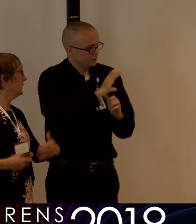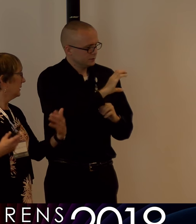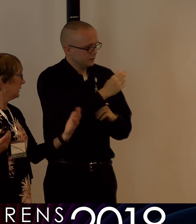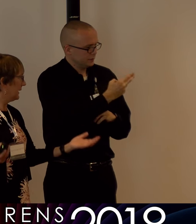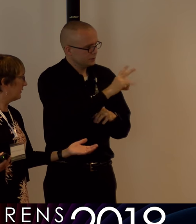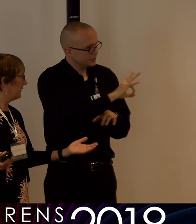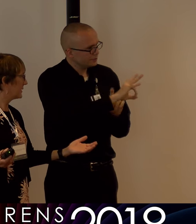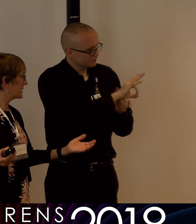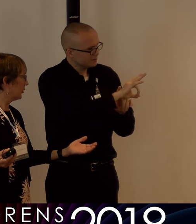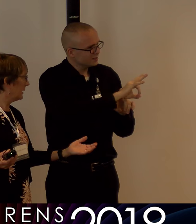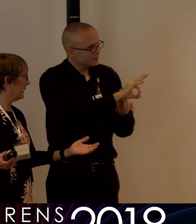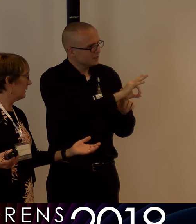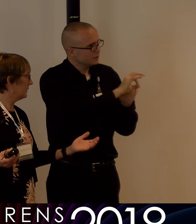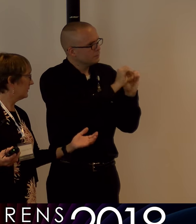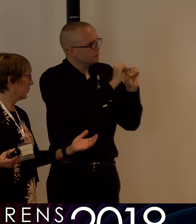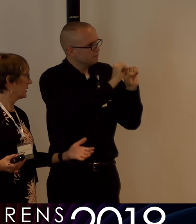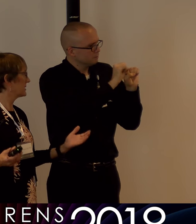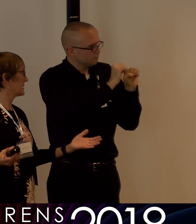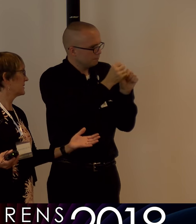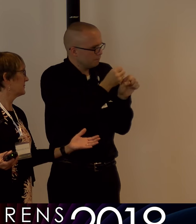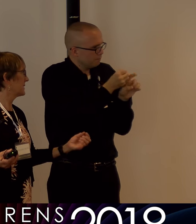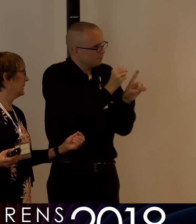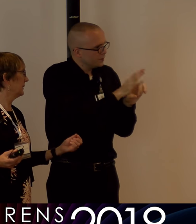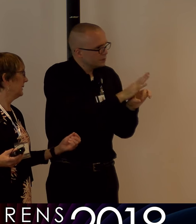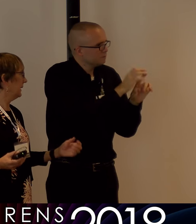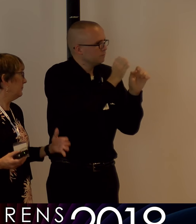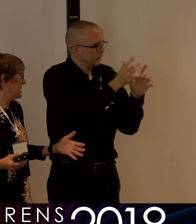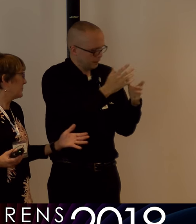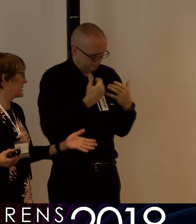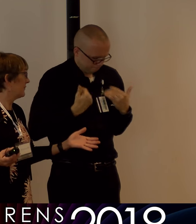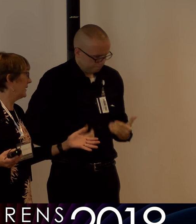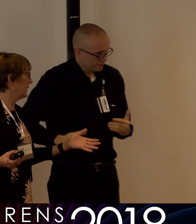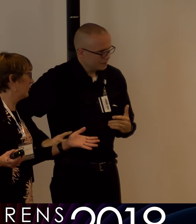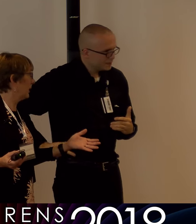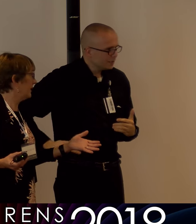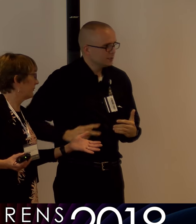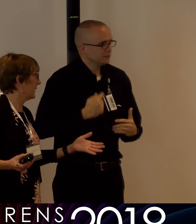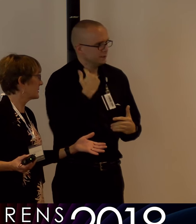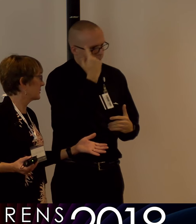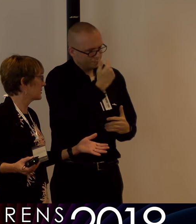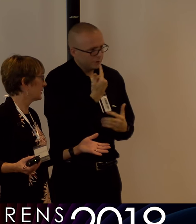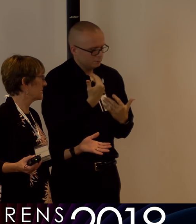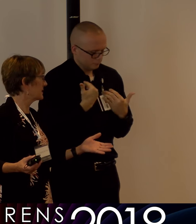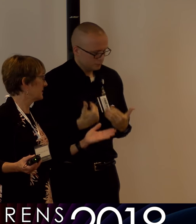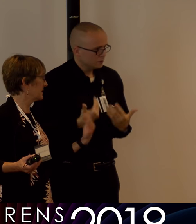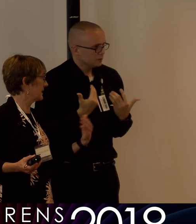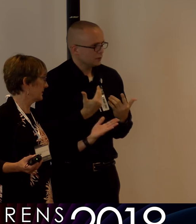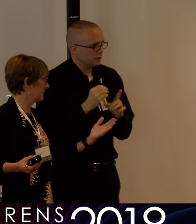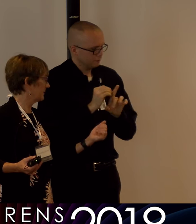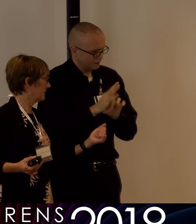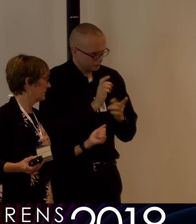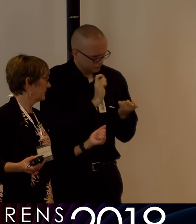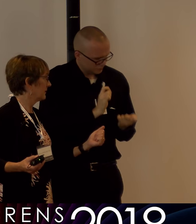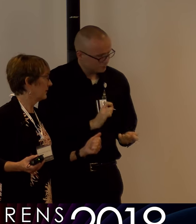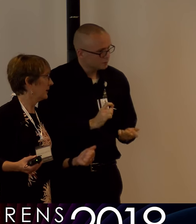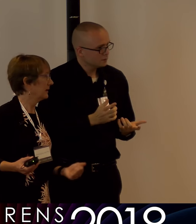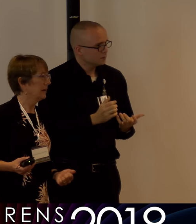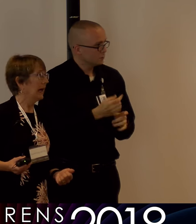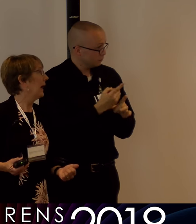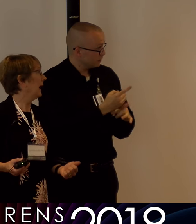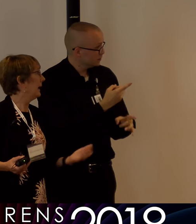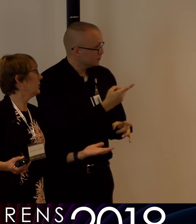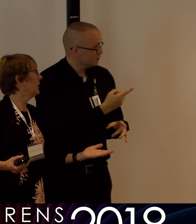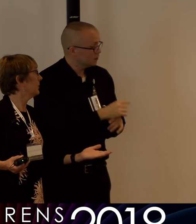CHD7 can affect so many organ systems and be specific in the way it affects those organ systems? Is that